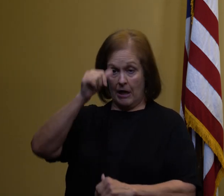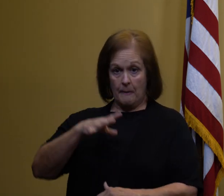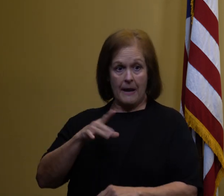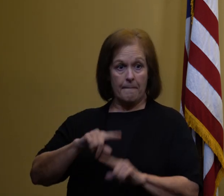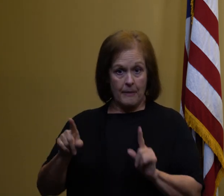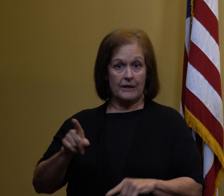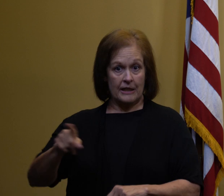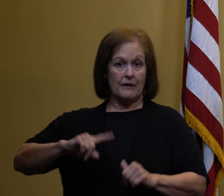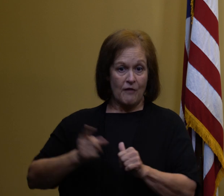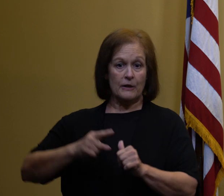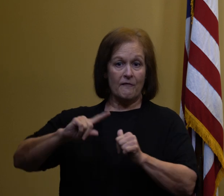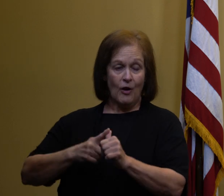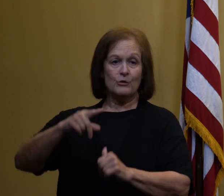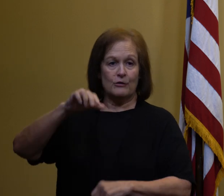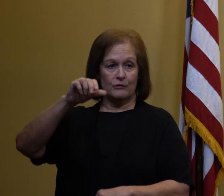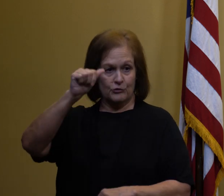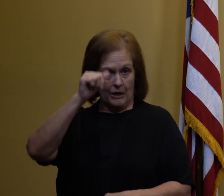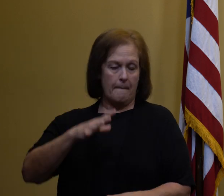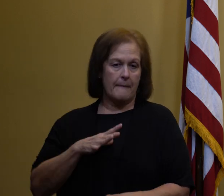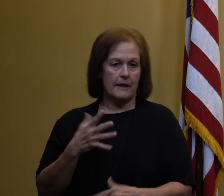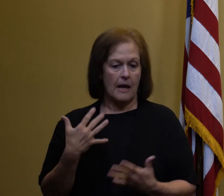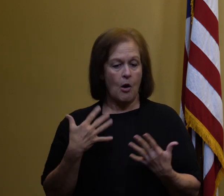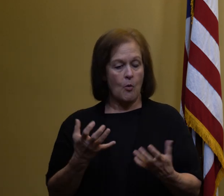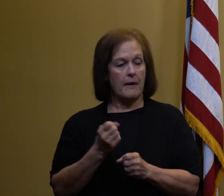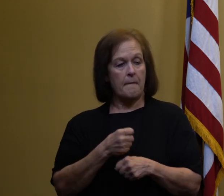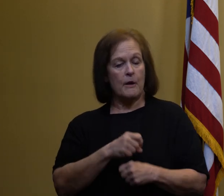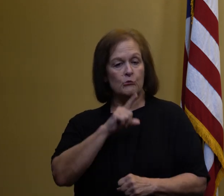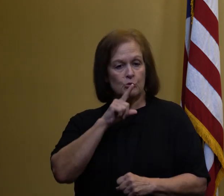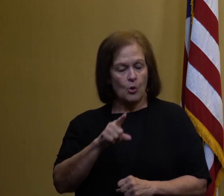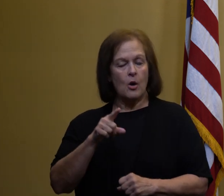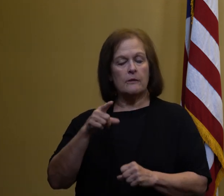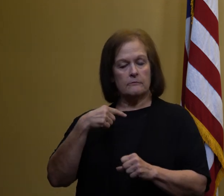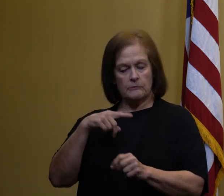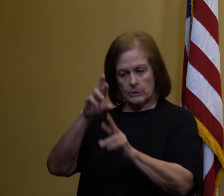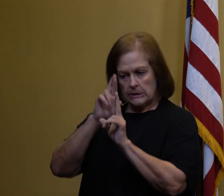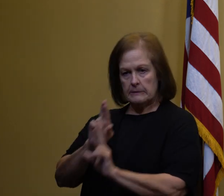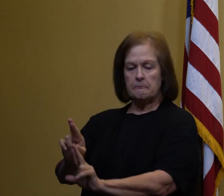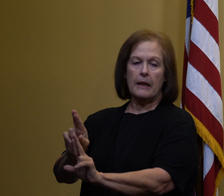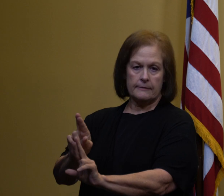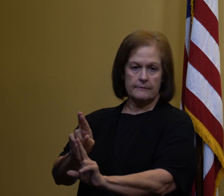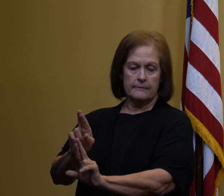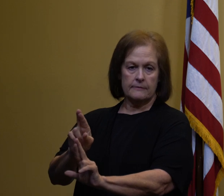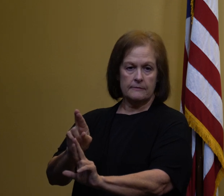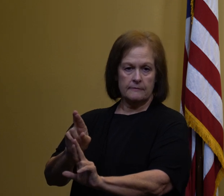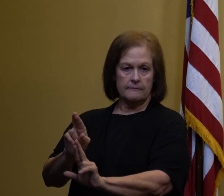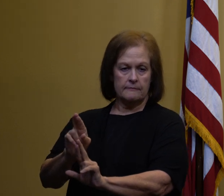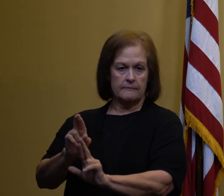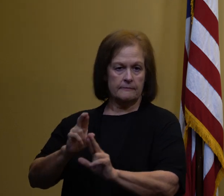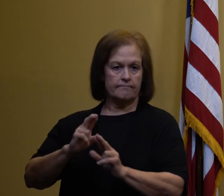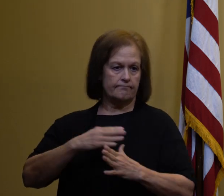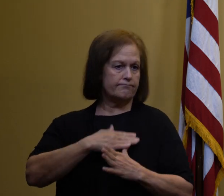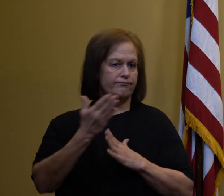first gentleman. And I wanted to make sure that he was respected in that manner from start to